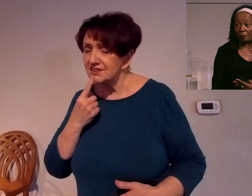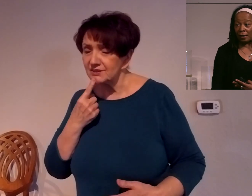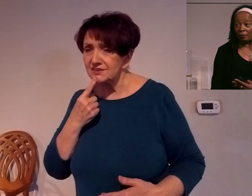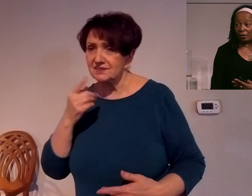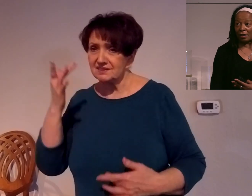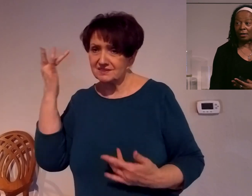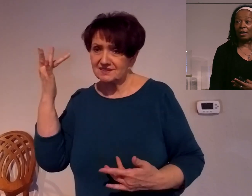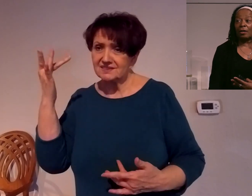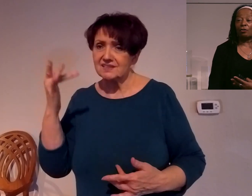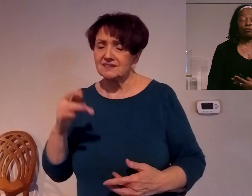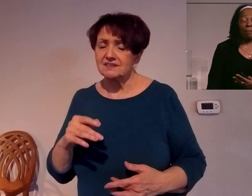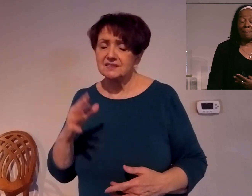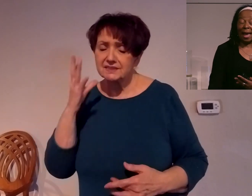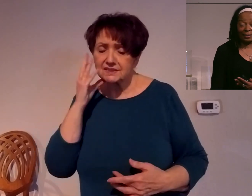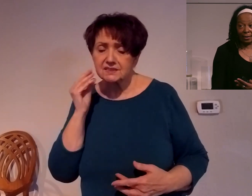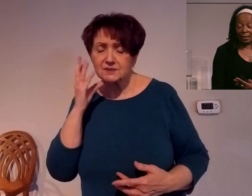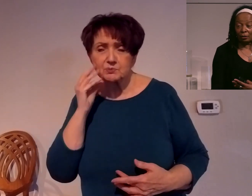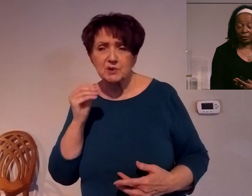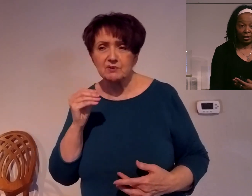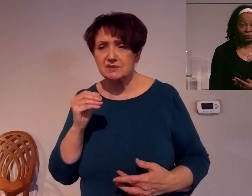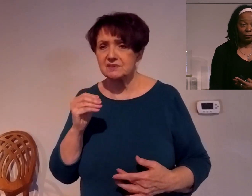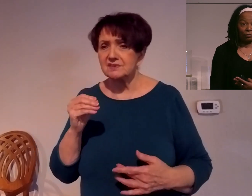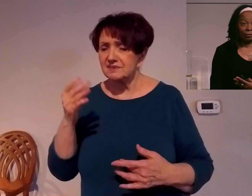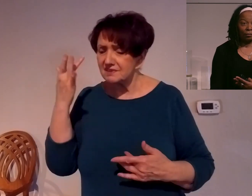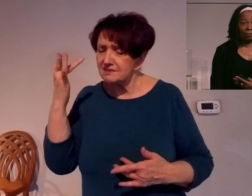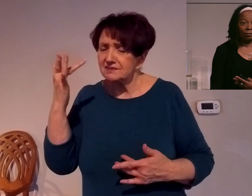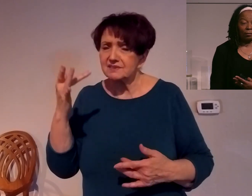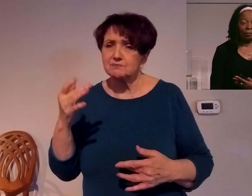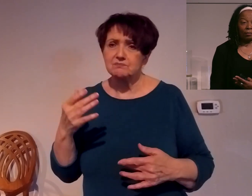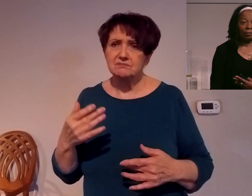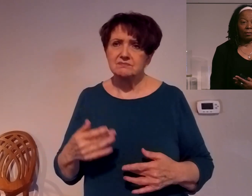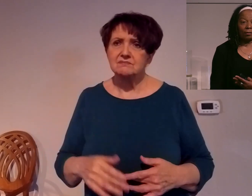is experiencing traumatic illness.